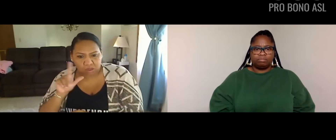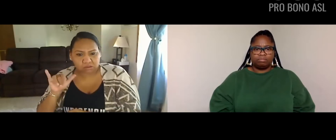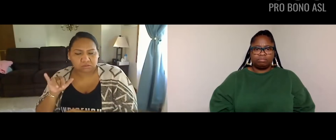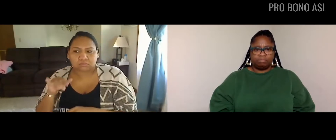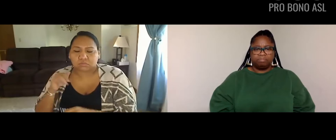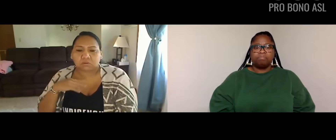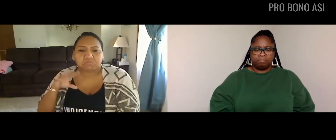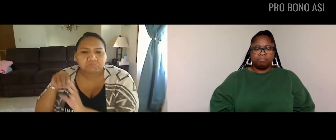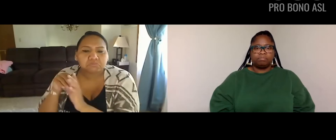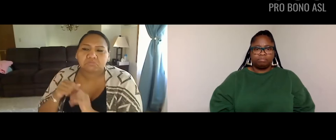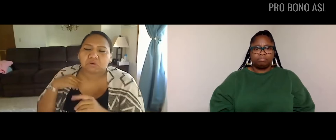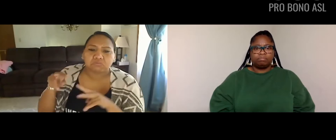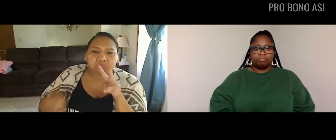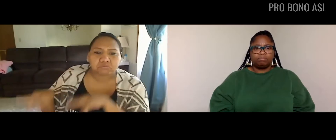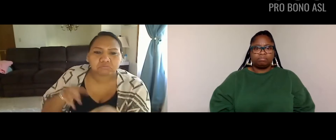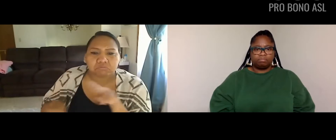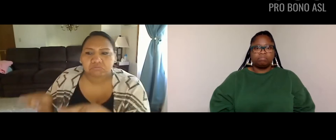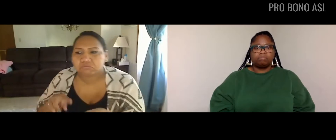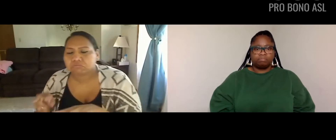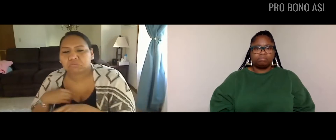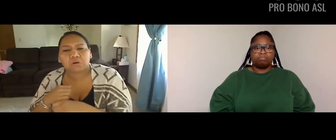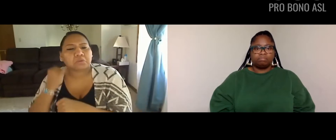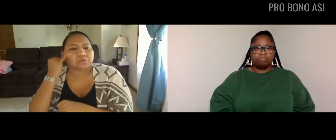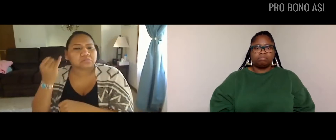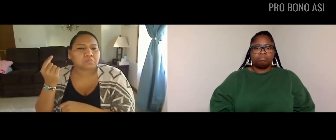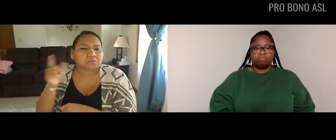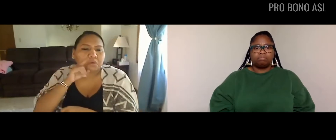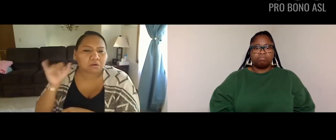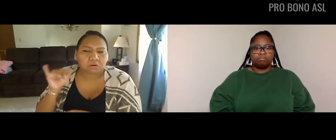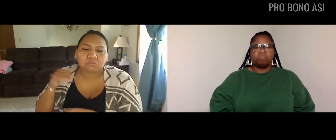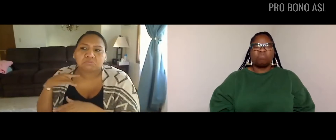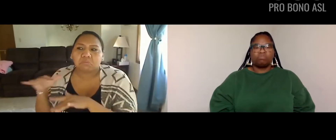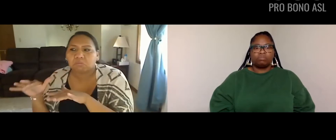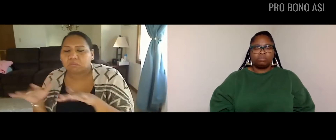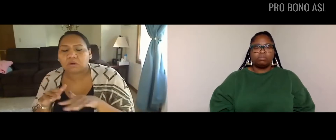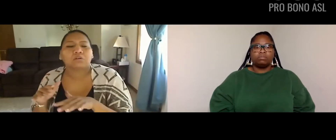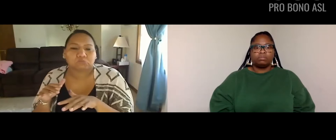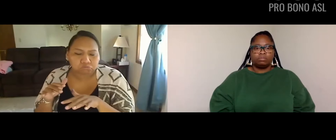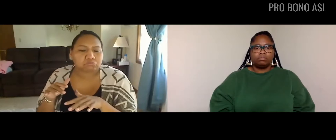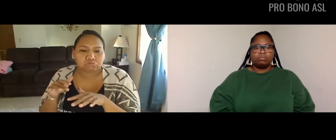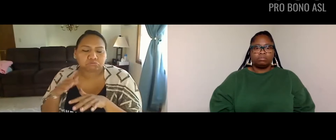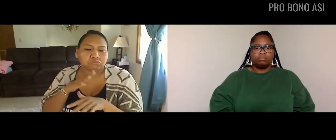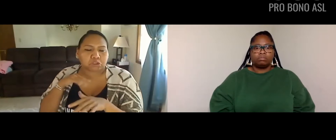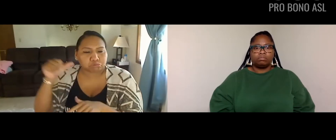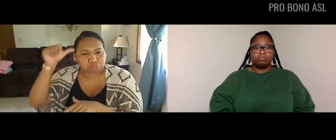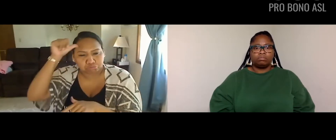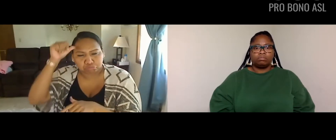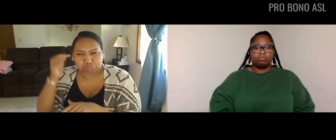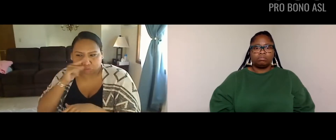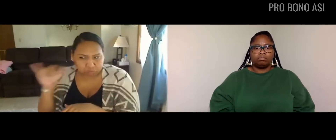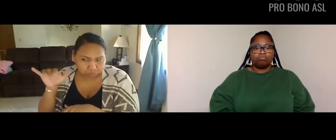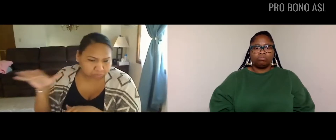decided to show up to a BLM rally, Black Lives Matter rally, and just observe for the first time just to get an idea of what it looked